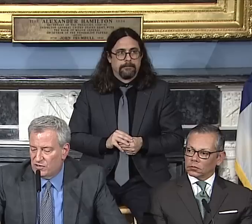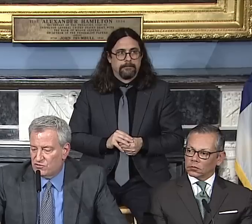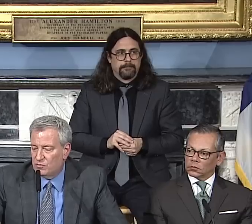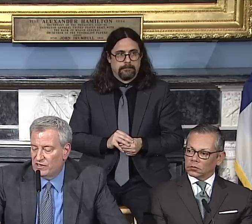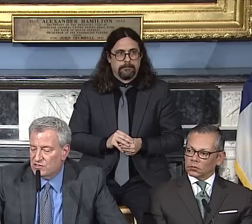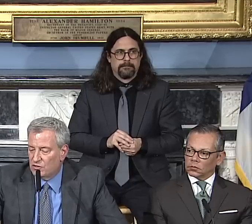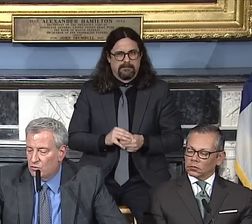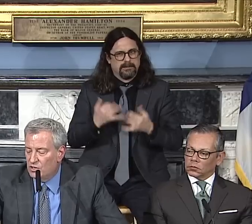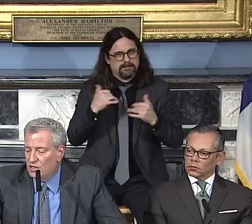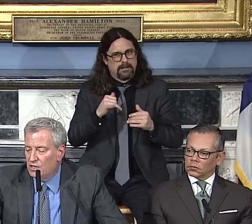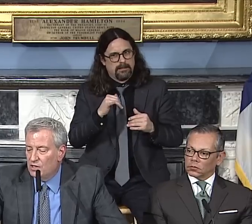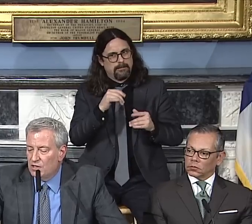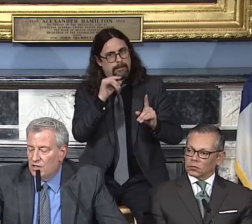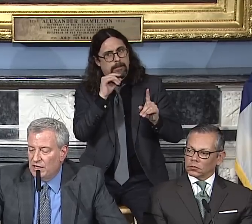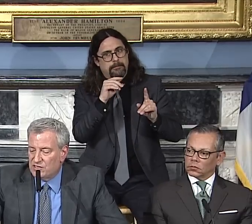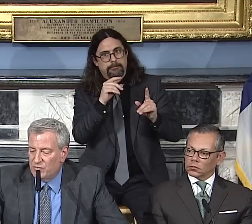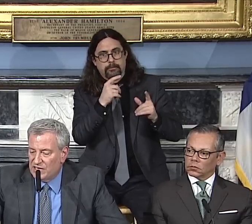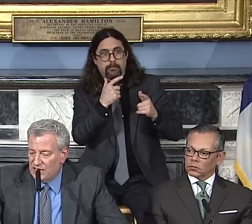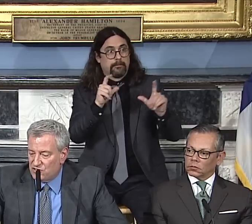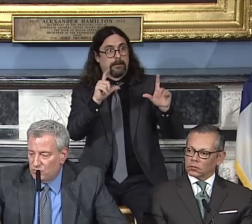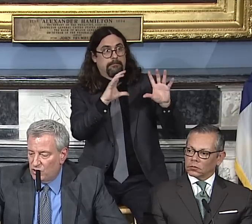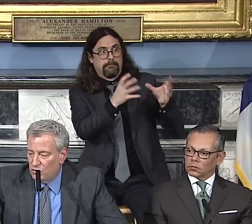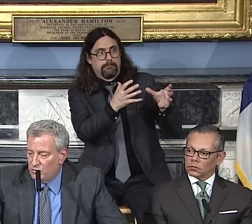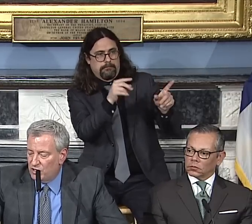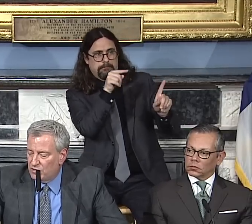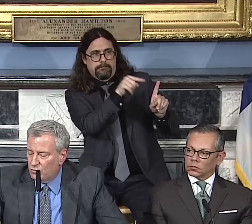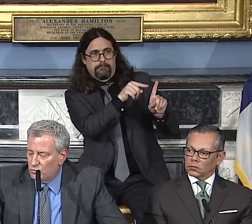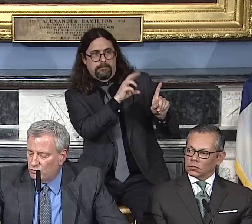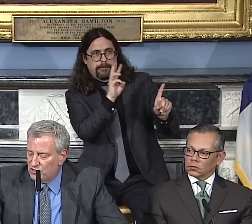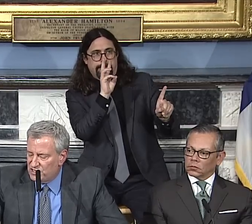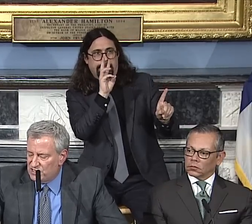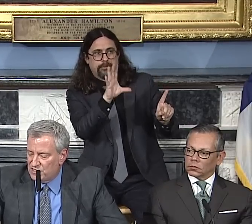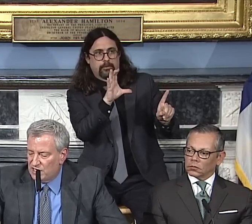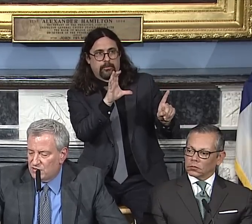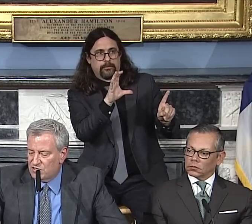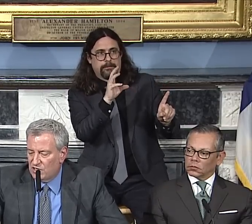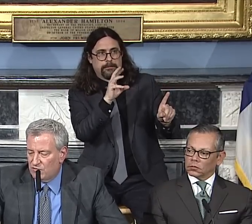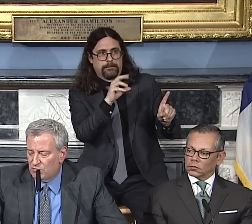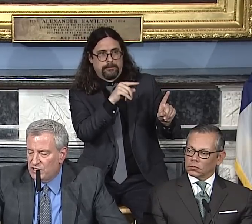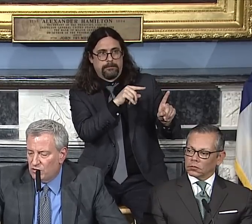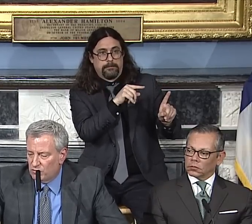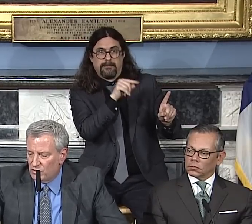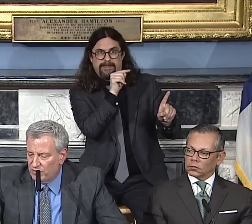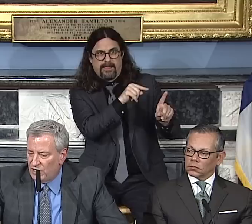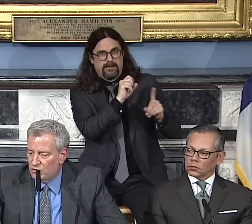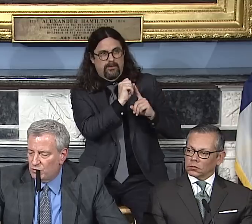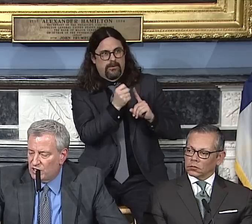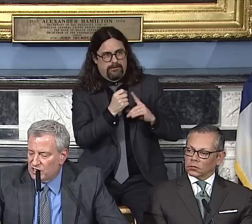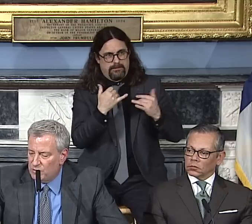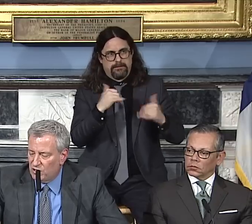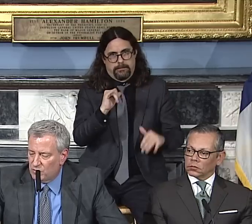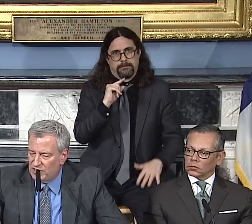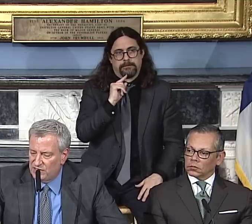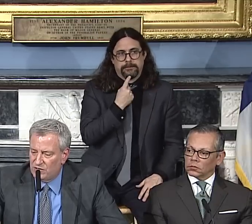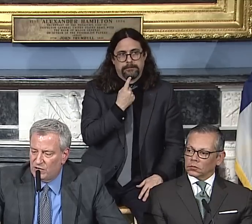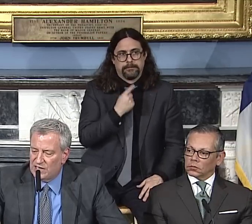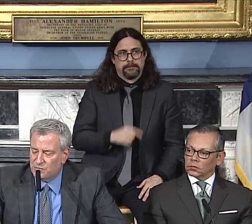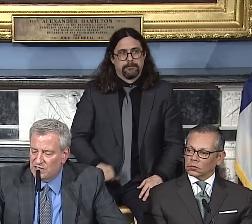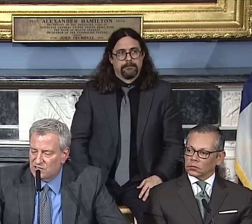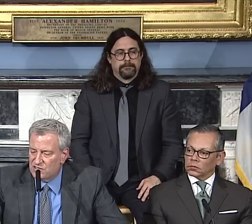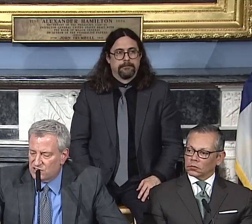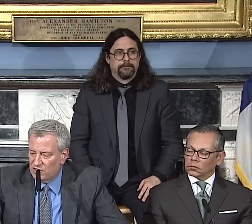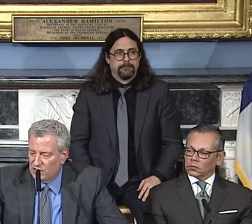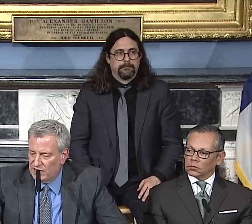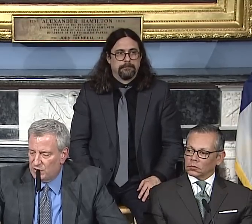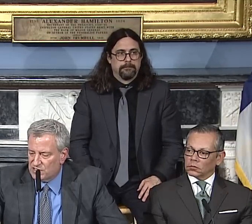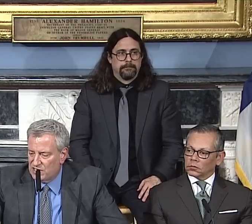It's very, very troubling. So it's a mitigation mode, but the disease detectives still have real value, and we want to keep augmenting their ranks